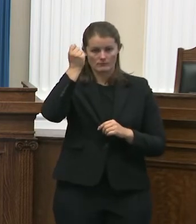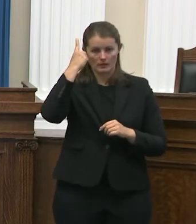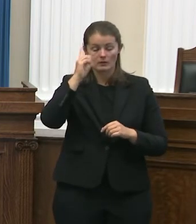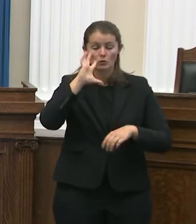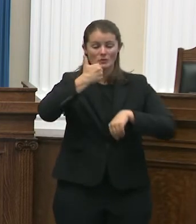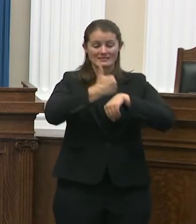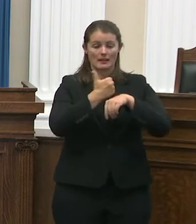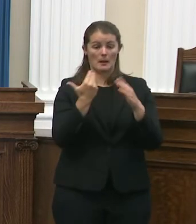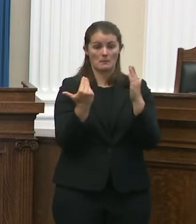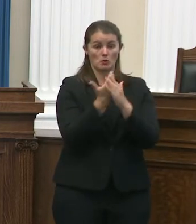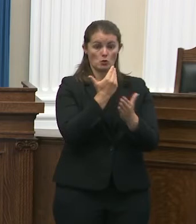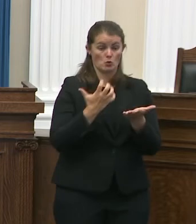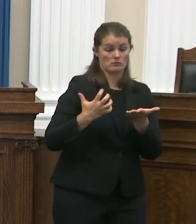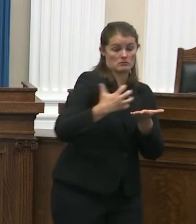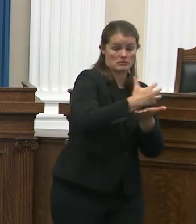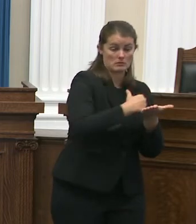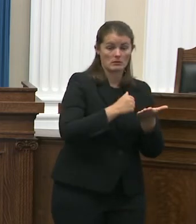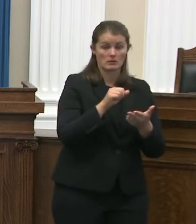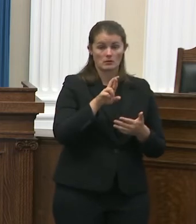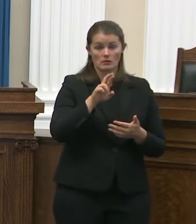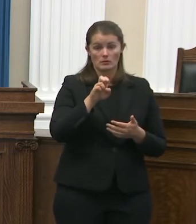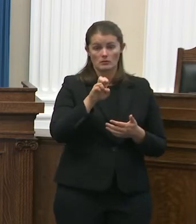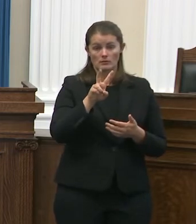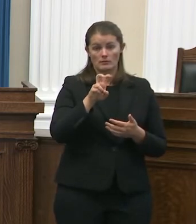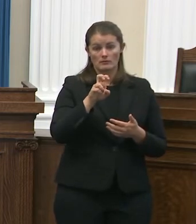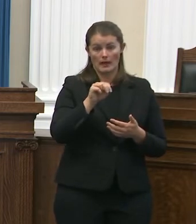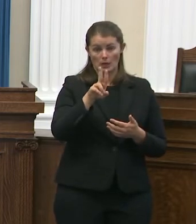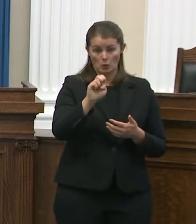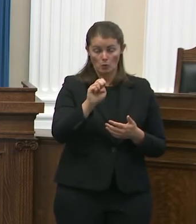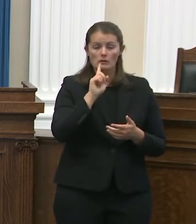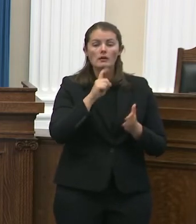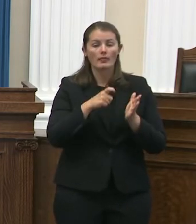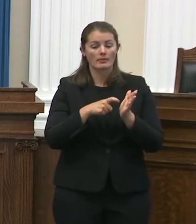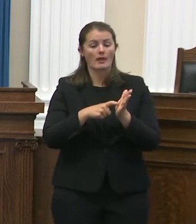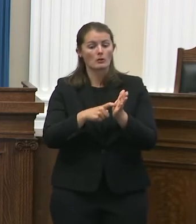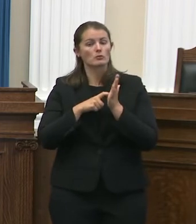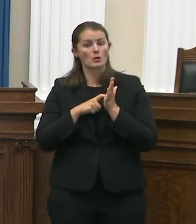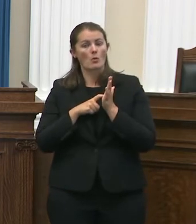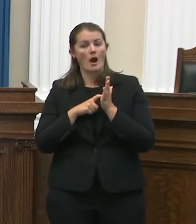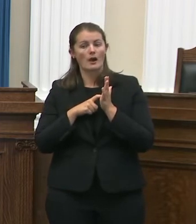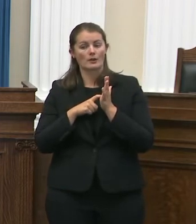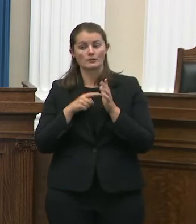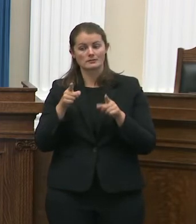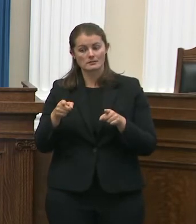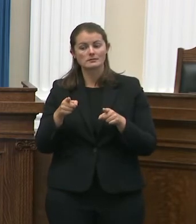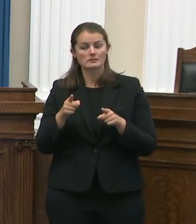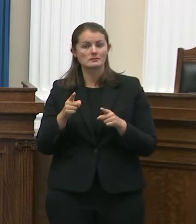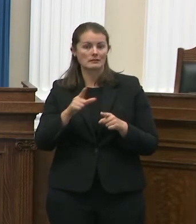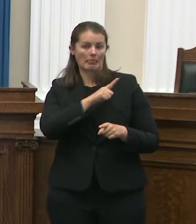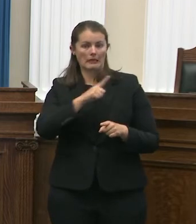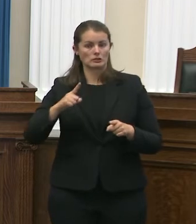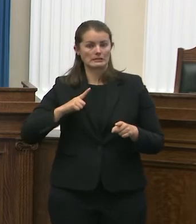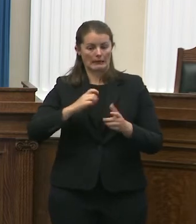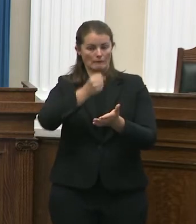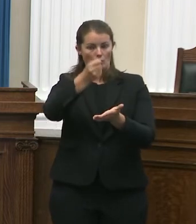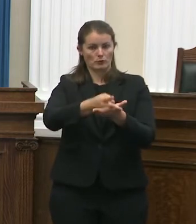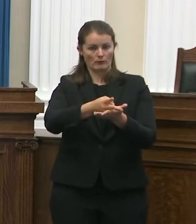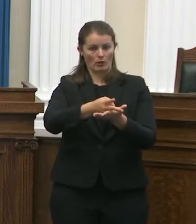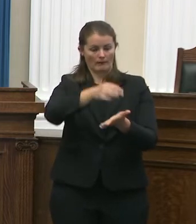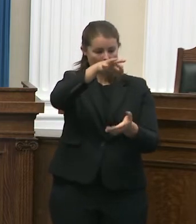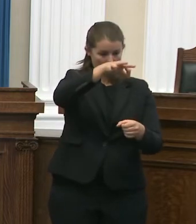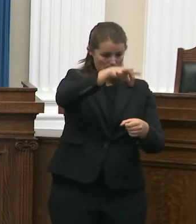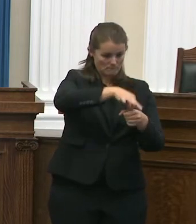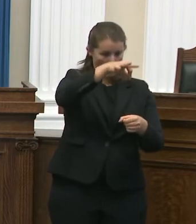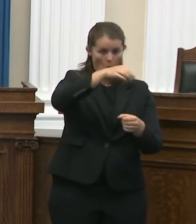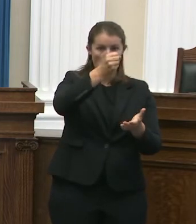revenue increases. And I'm willing to listen. They all have my phone number. Nobody has called since this has been brought up. Nobody has come